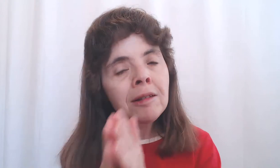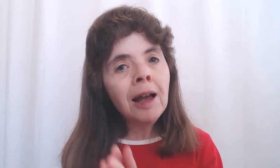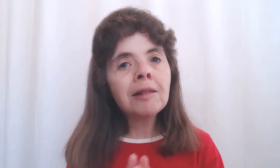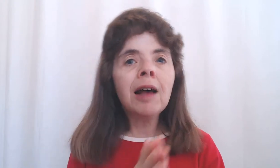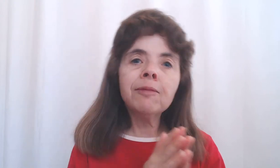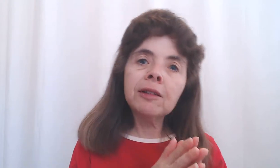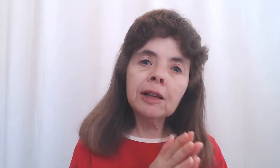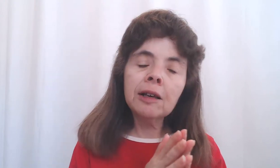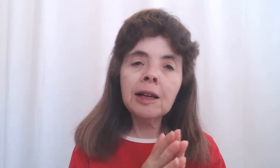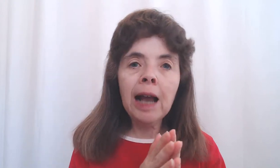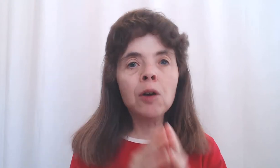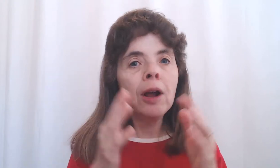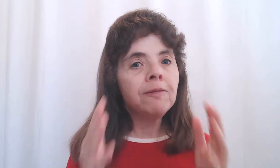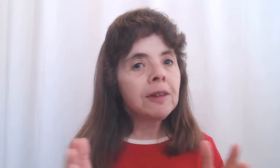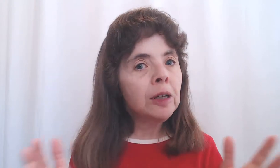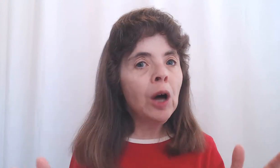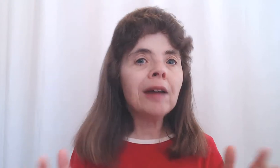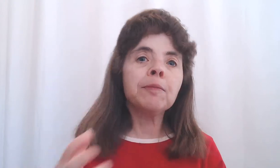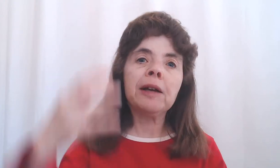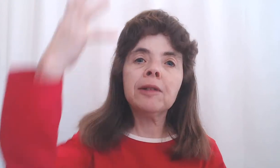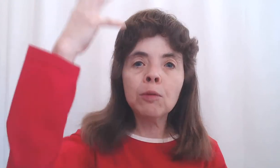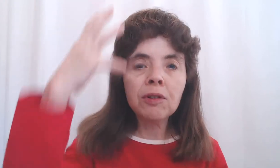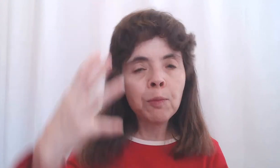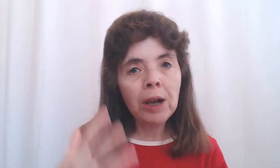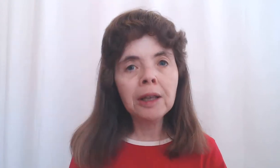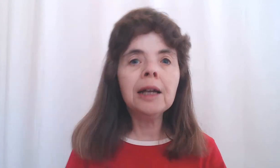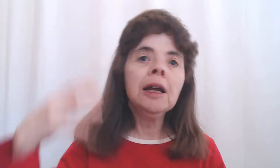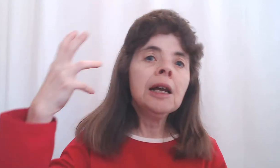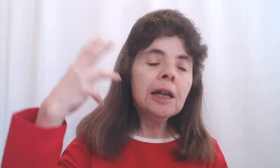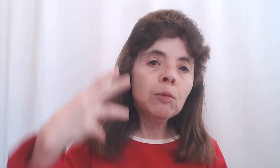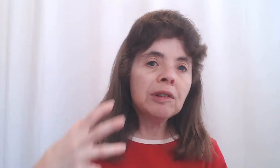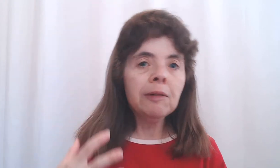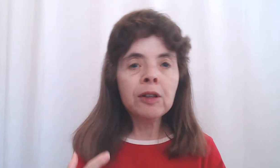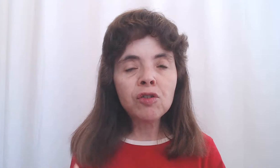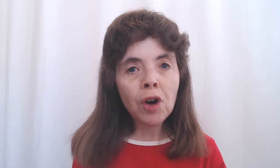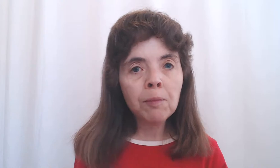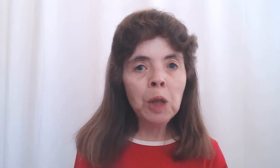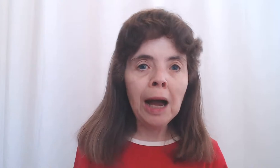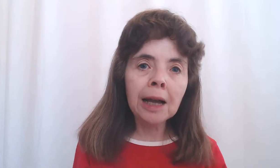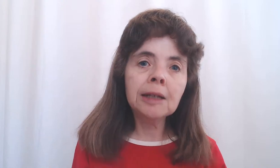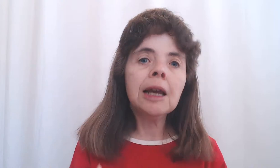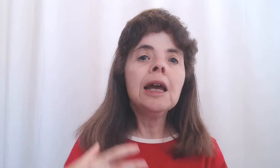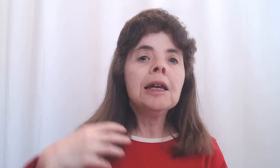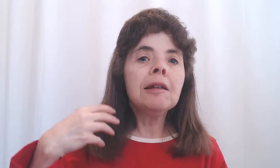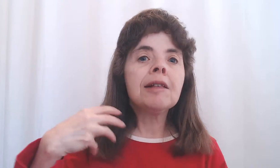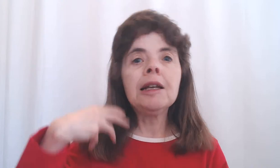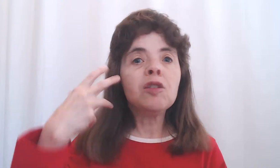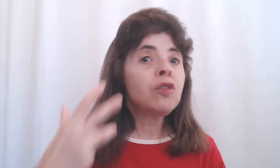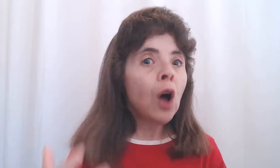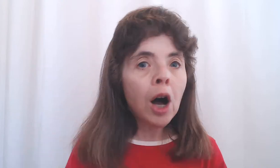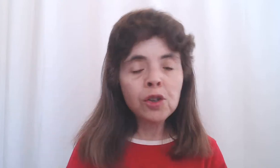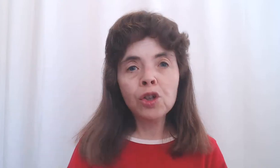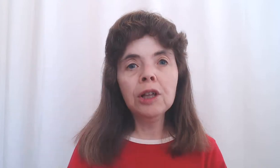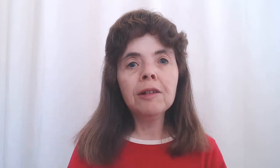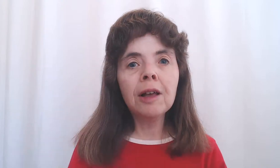sense, obviously his encounter had physical aspects. There was a bright light. He was even struck blind. He said he saw Jesus.